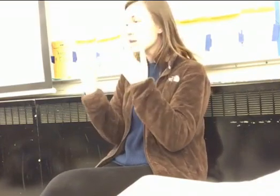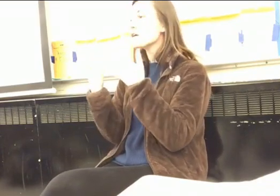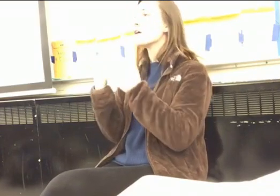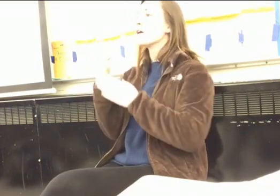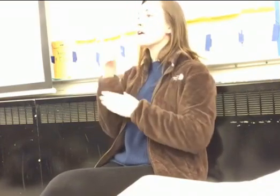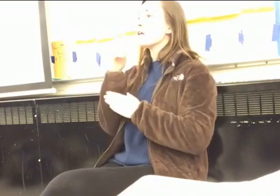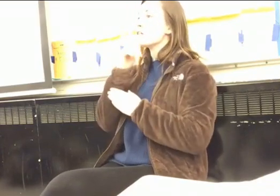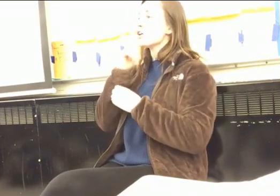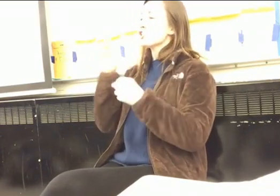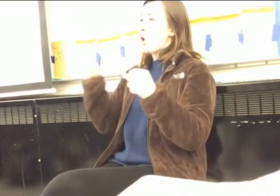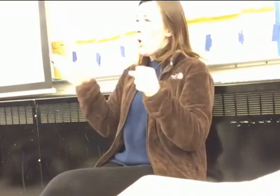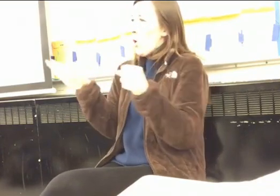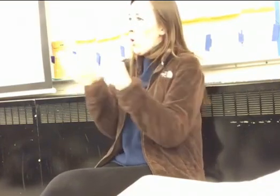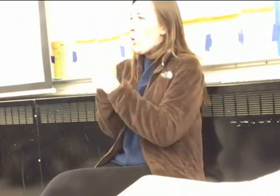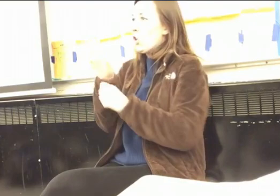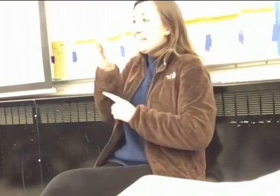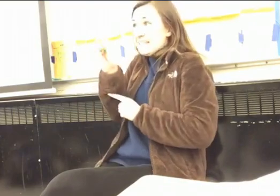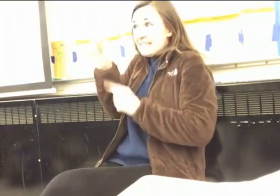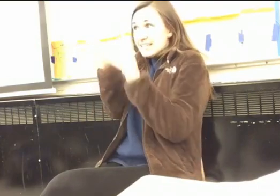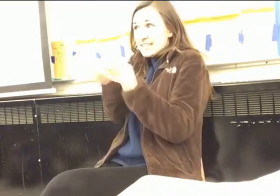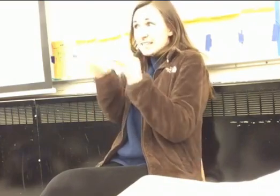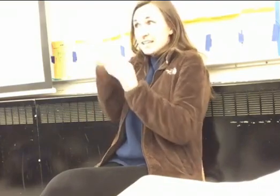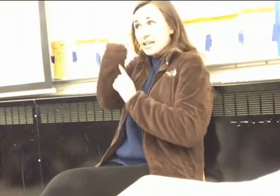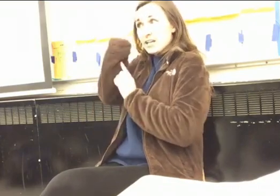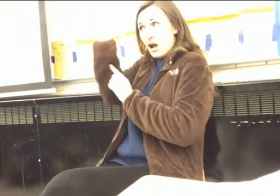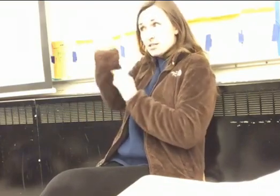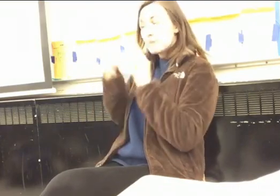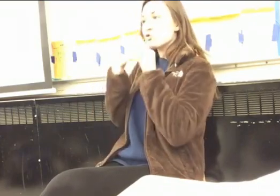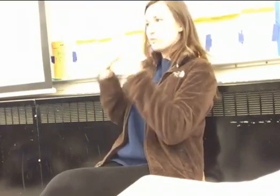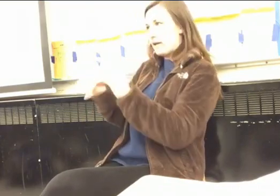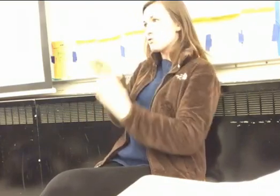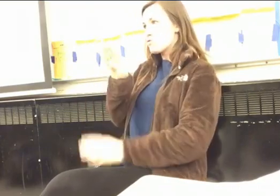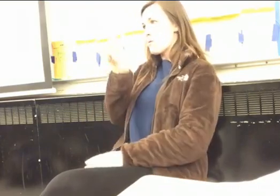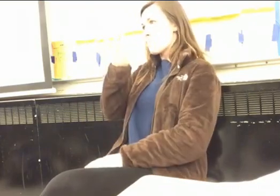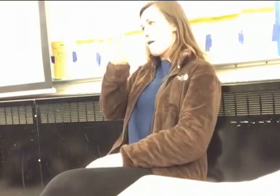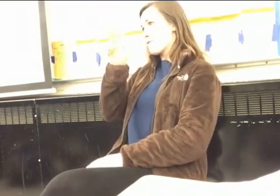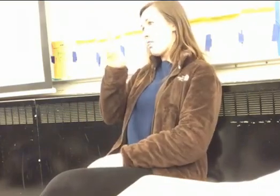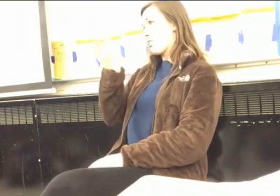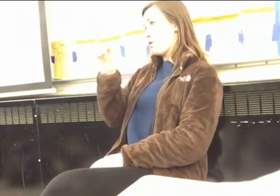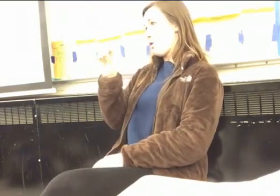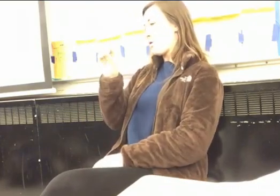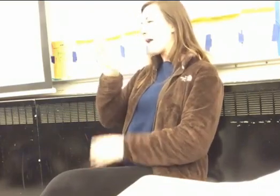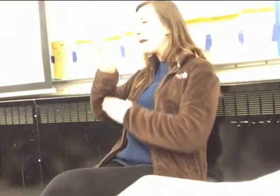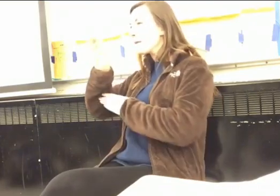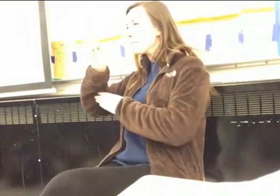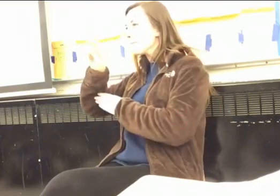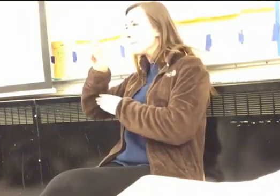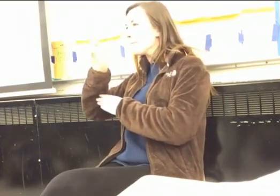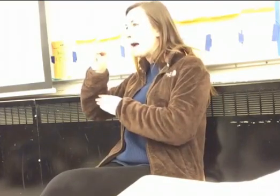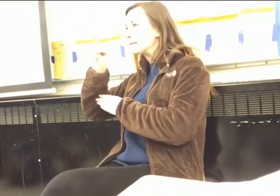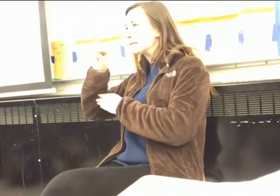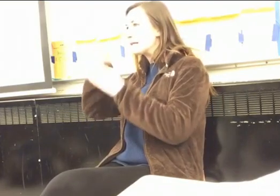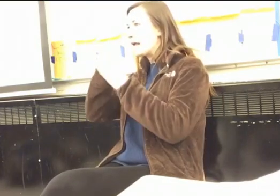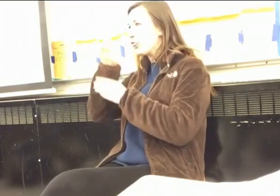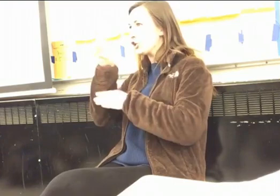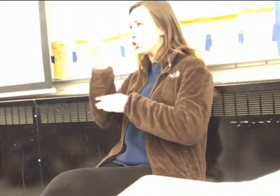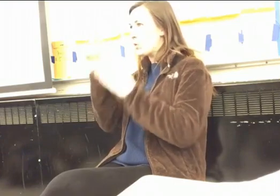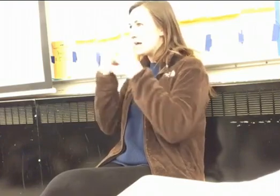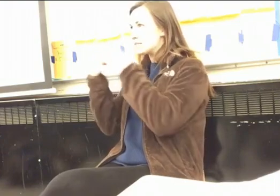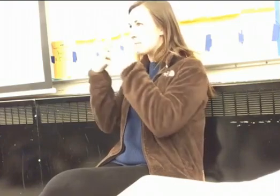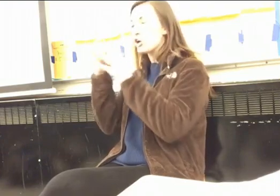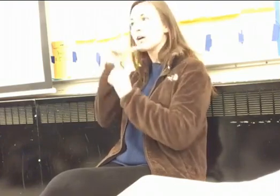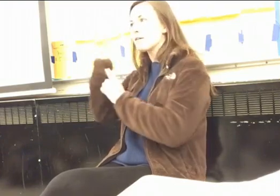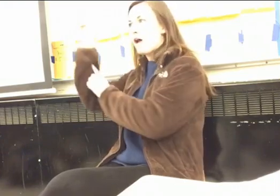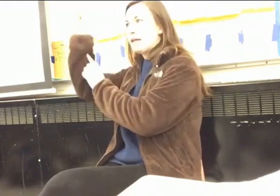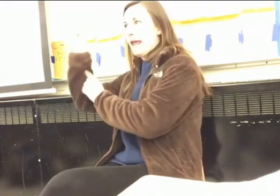is an entire key concept about buffalo, okay? And about the bison of the United States, American bison, not the Asian